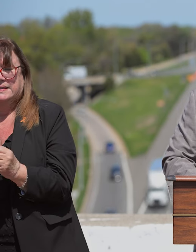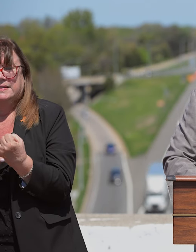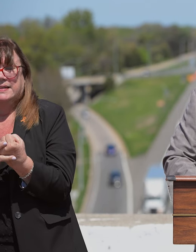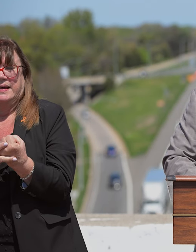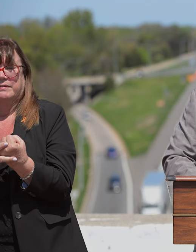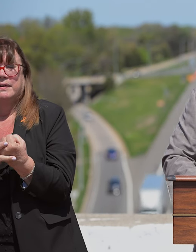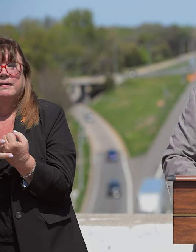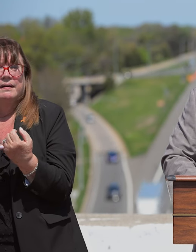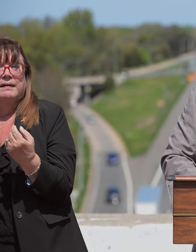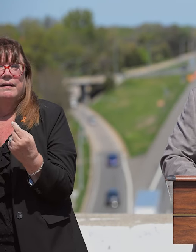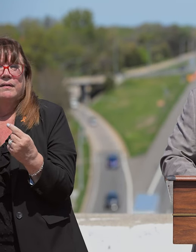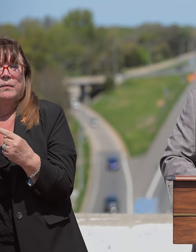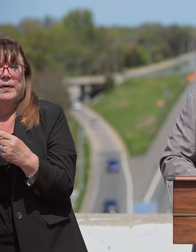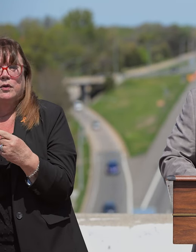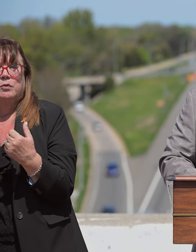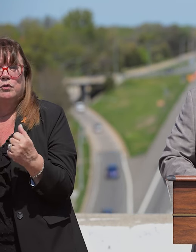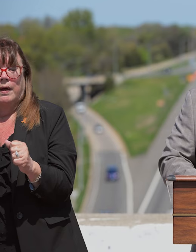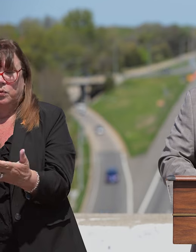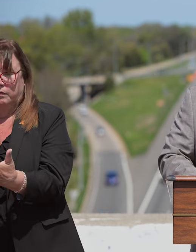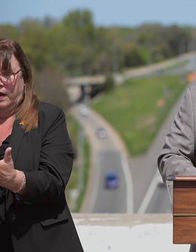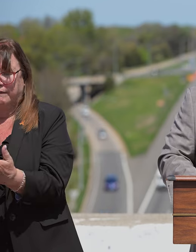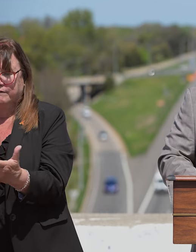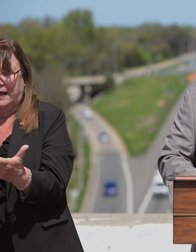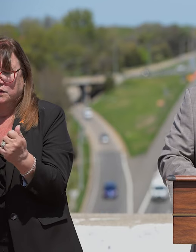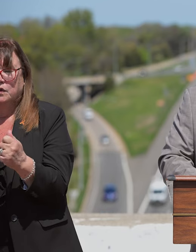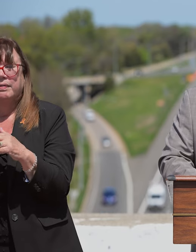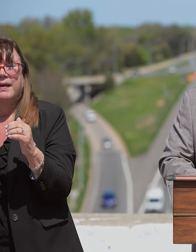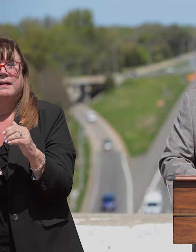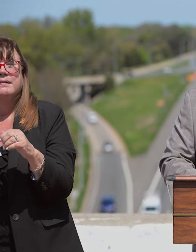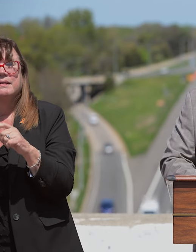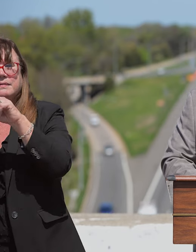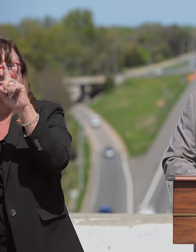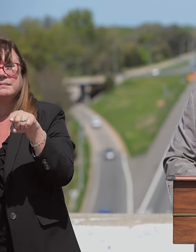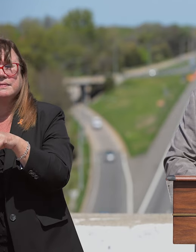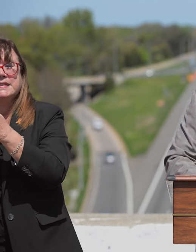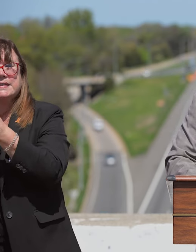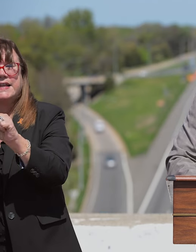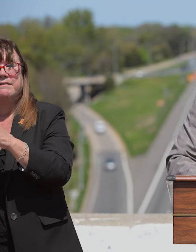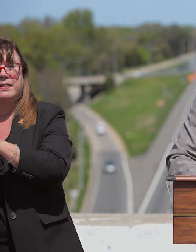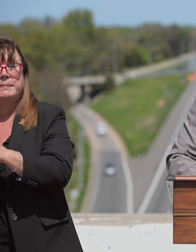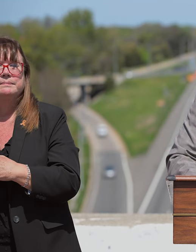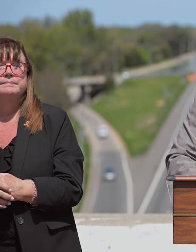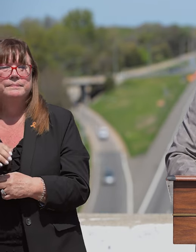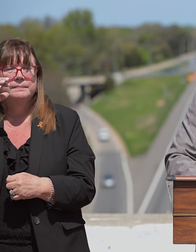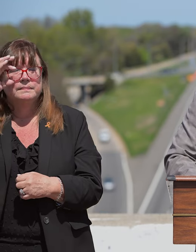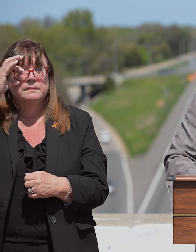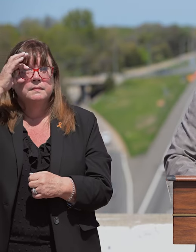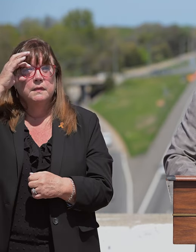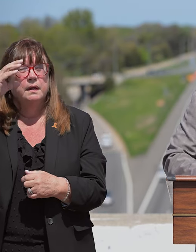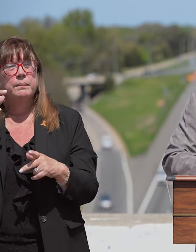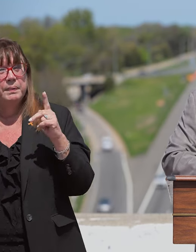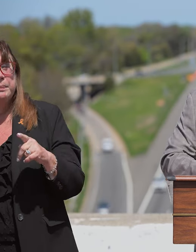saved by trying to get there faster than what the posted safe speed limit is, and that